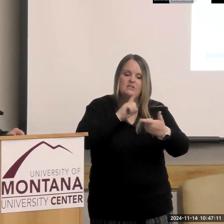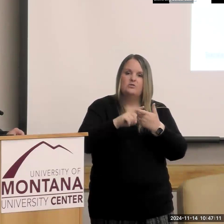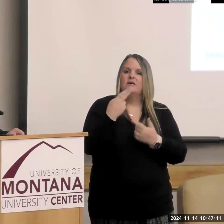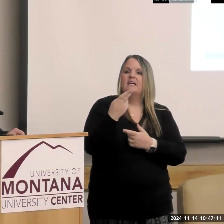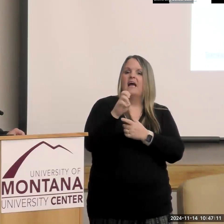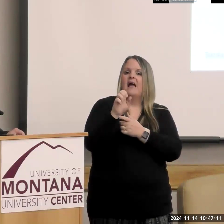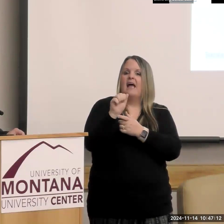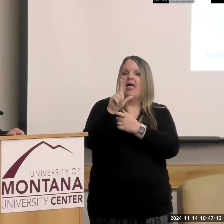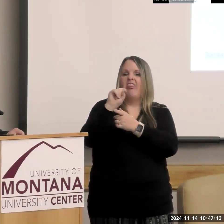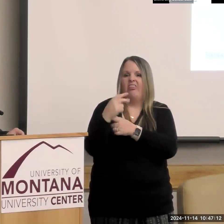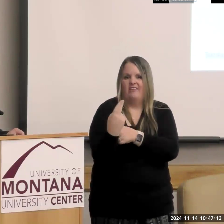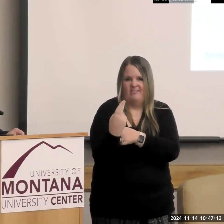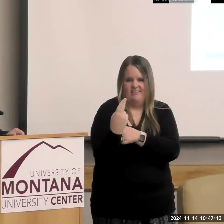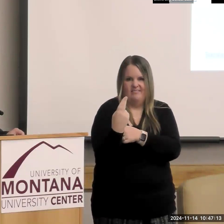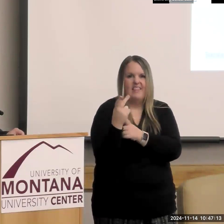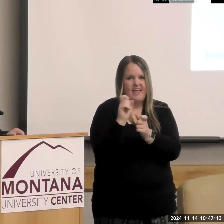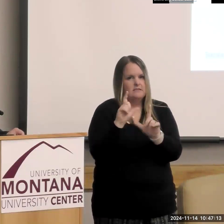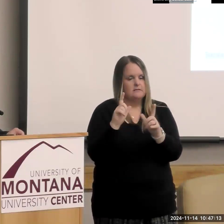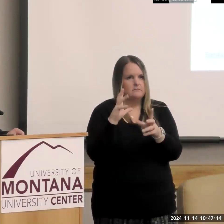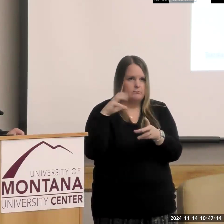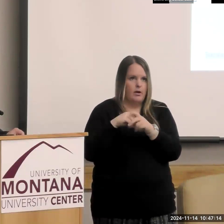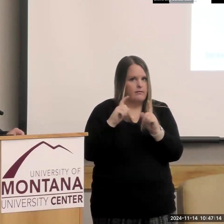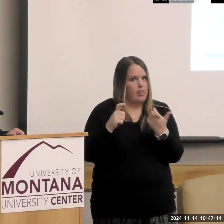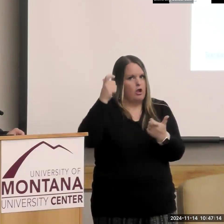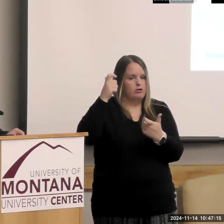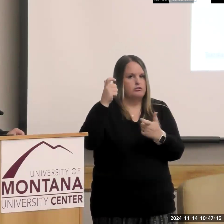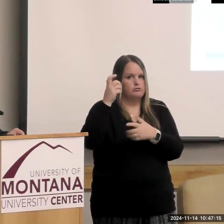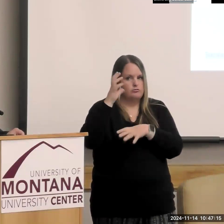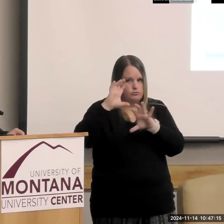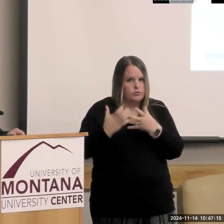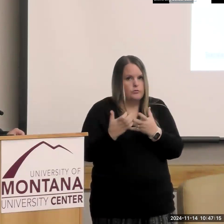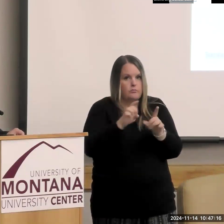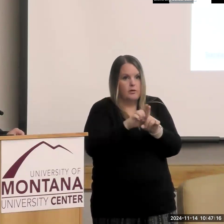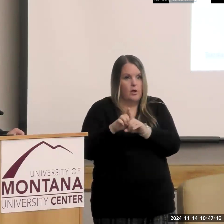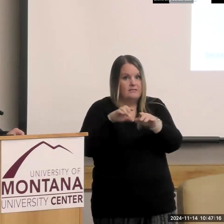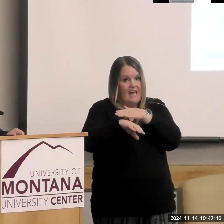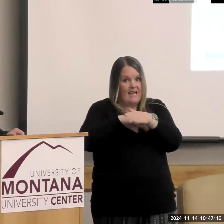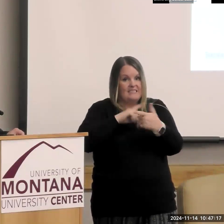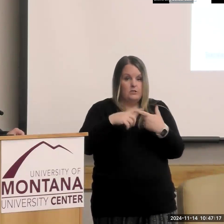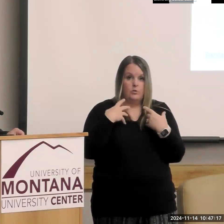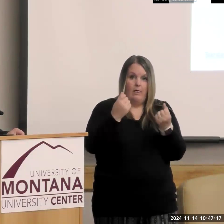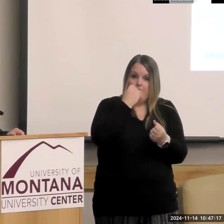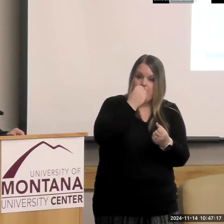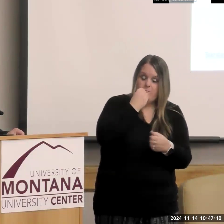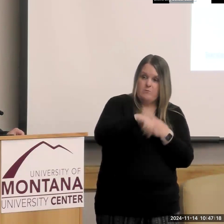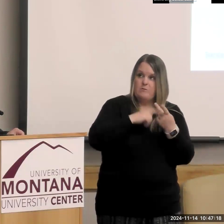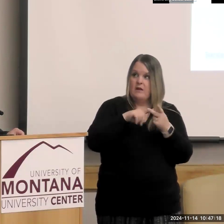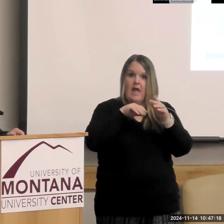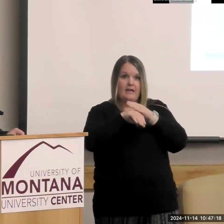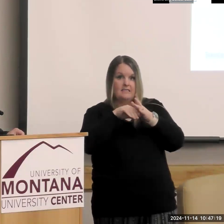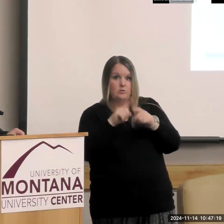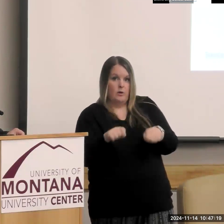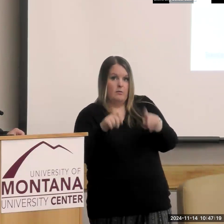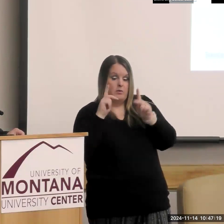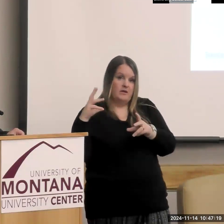Healthcare is part of that larger universe of access to health, but so are things like access to healthy food, access to opportunities to